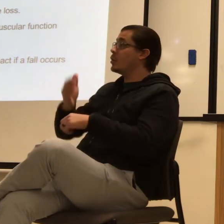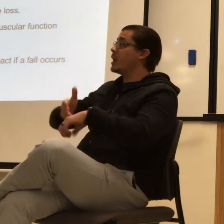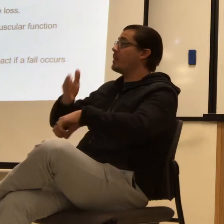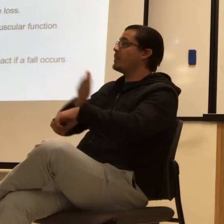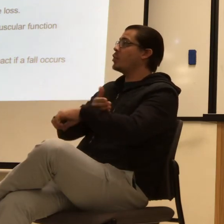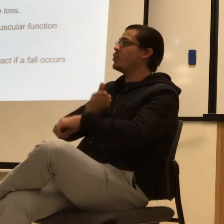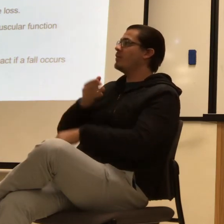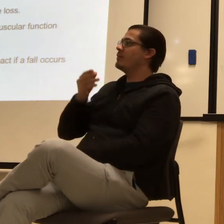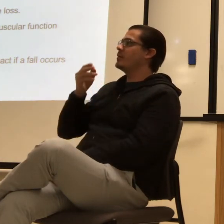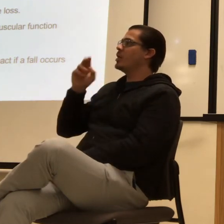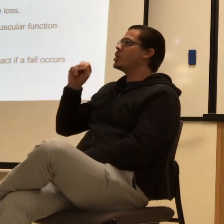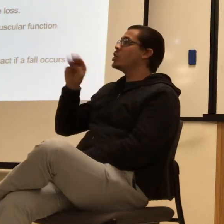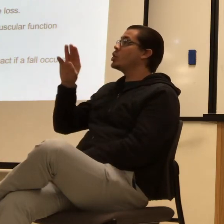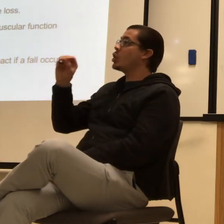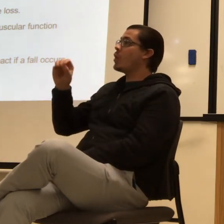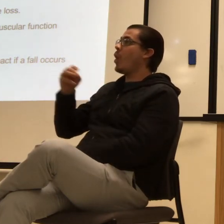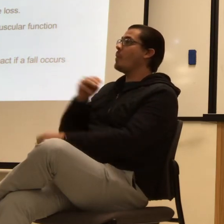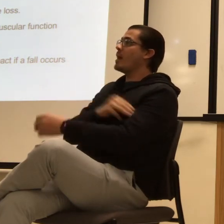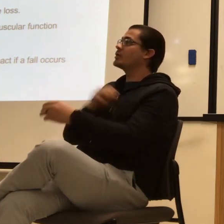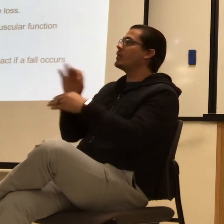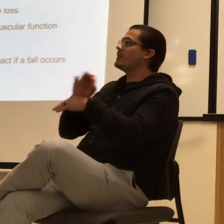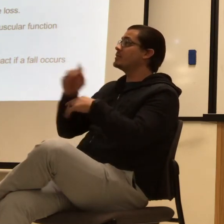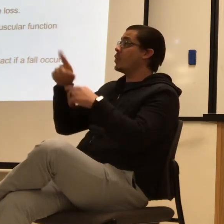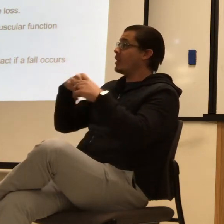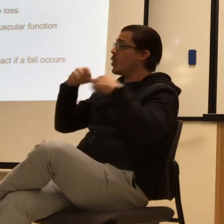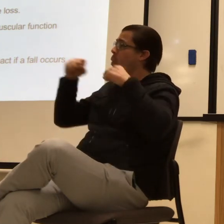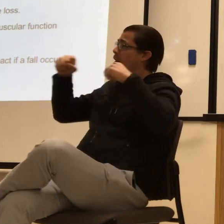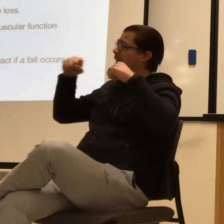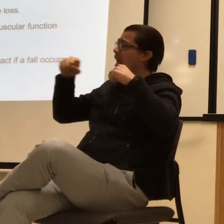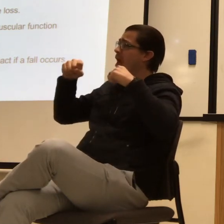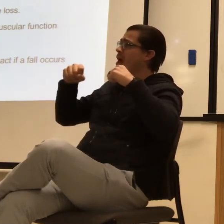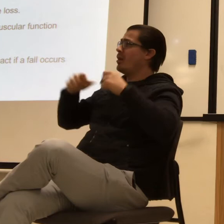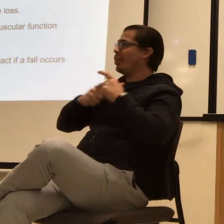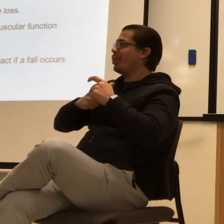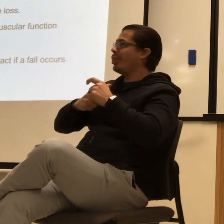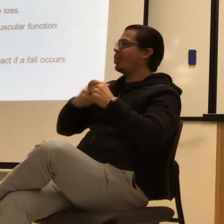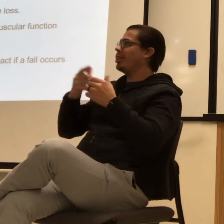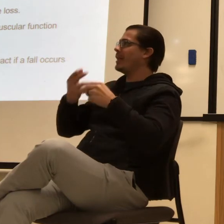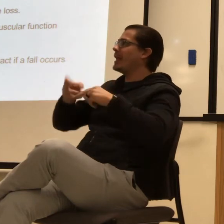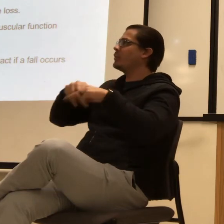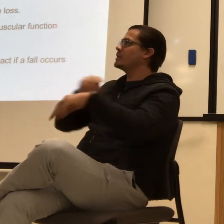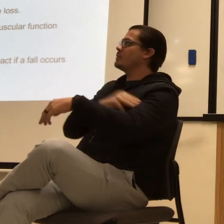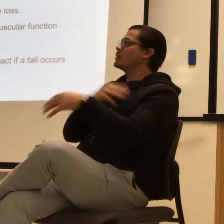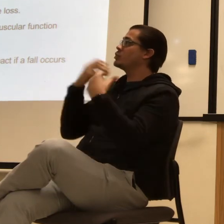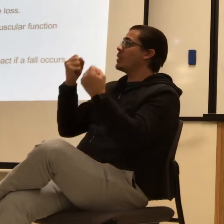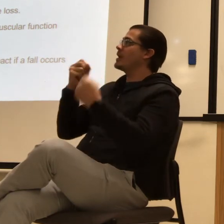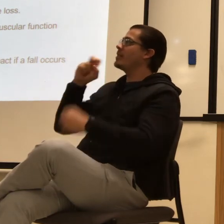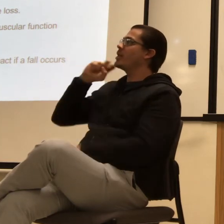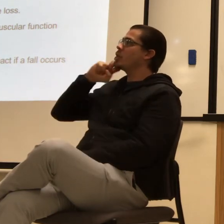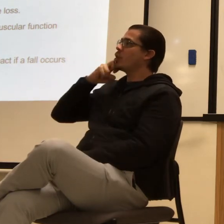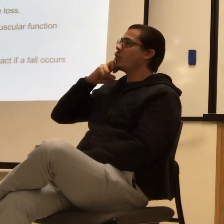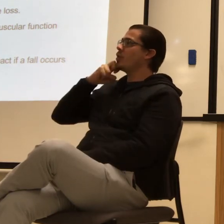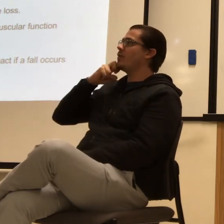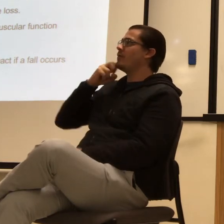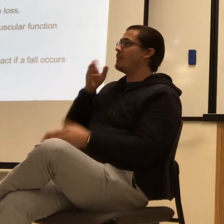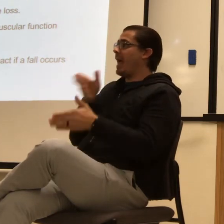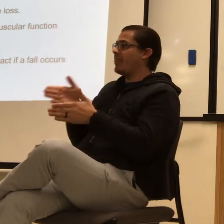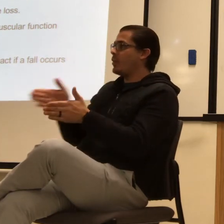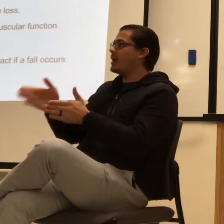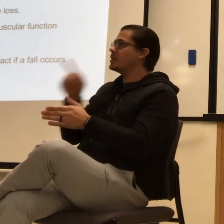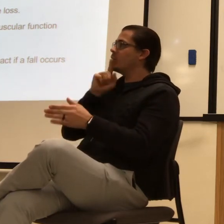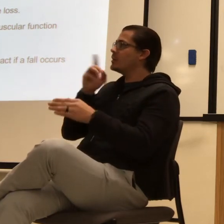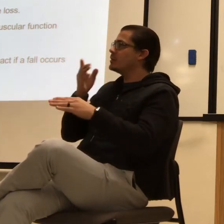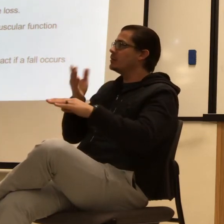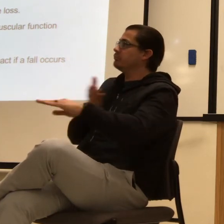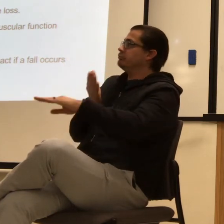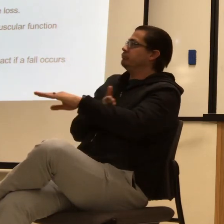function. Okay, when you're working out and you're increasing your muscle strength, the nerve pathways are improving as